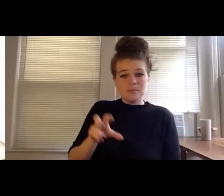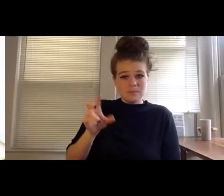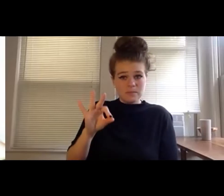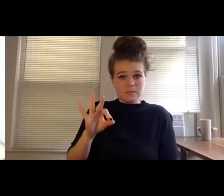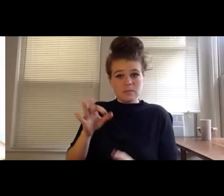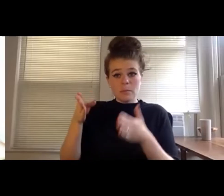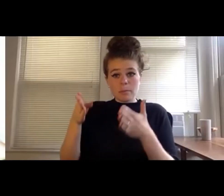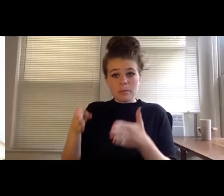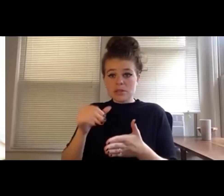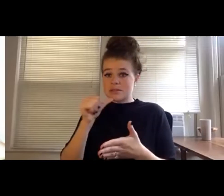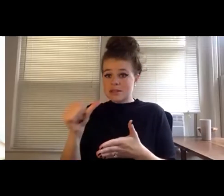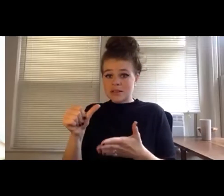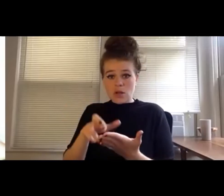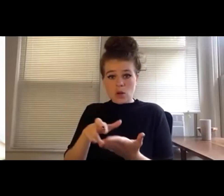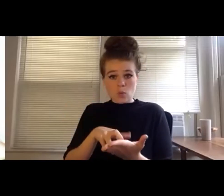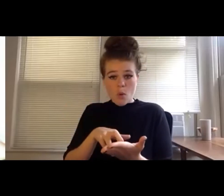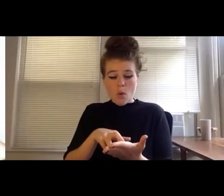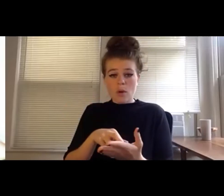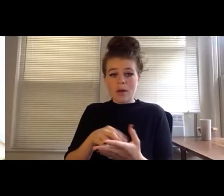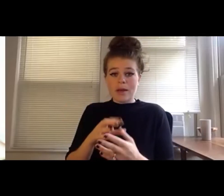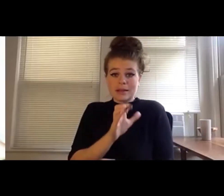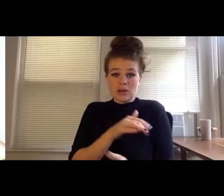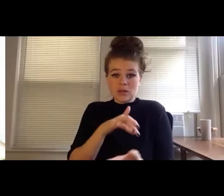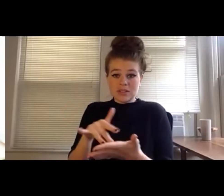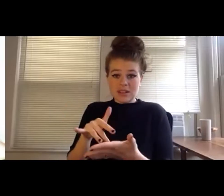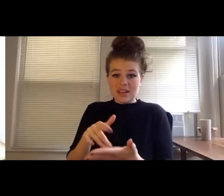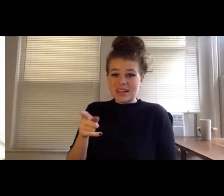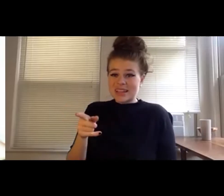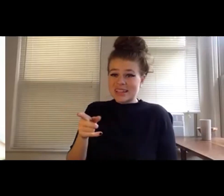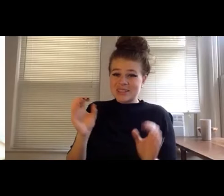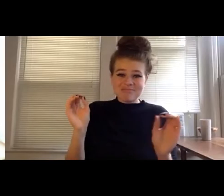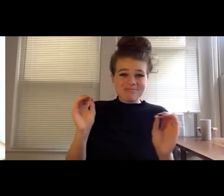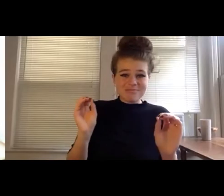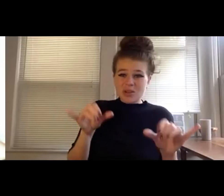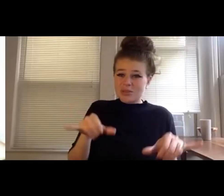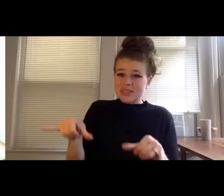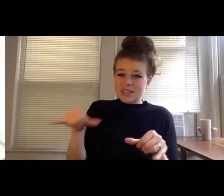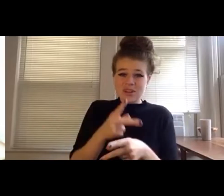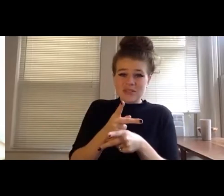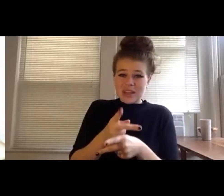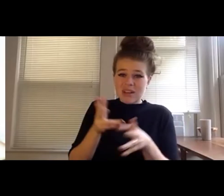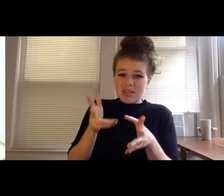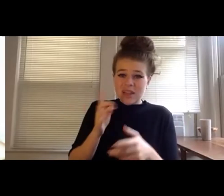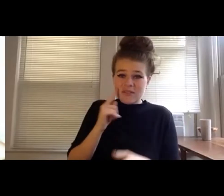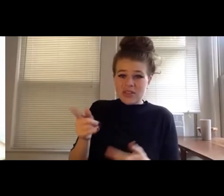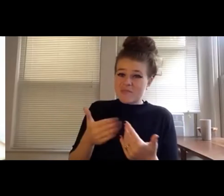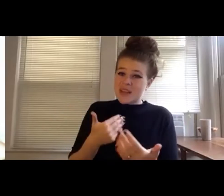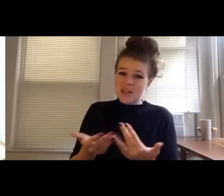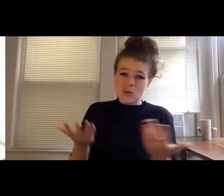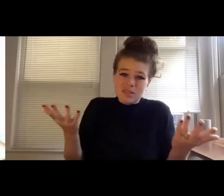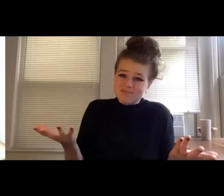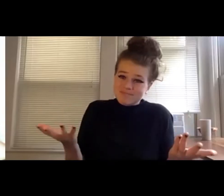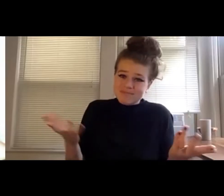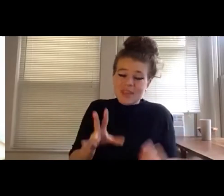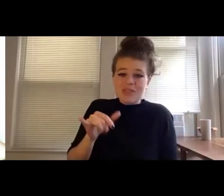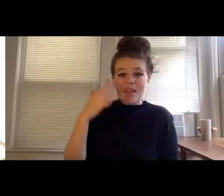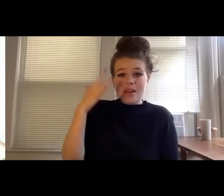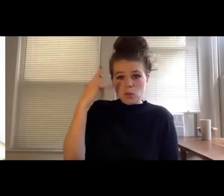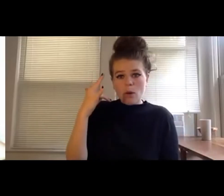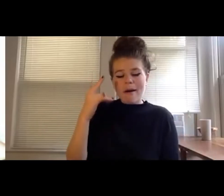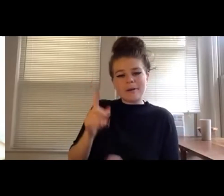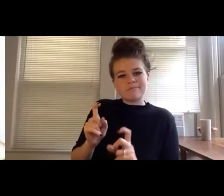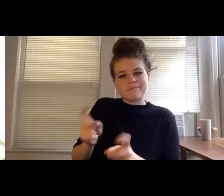not enroll on the clinical study, there's really no standard of care of treatment anyway for that patient. That's why it's